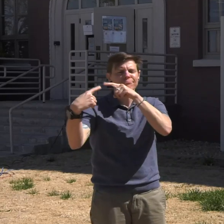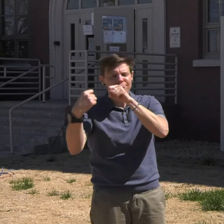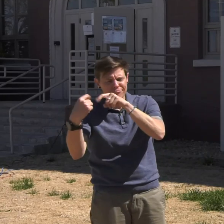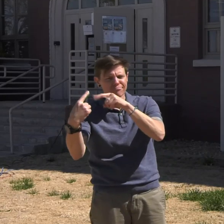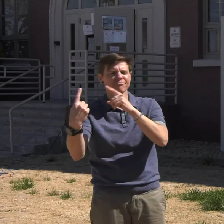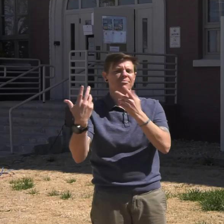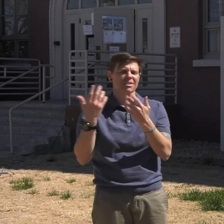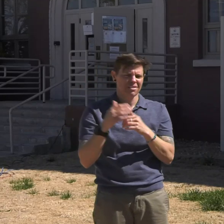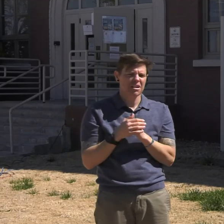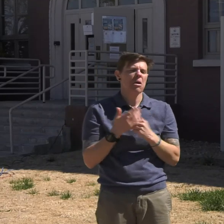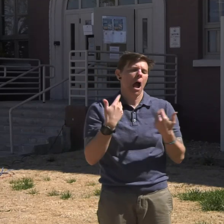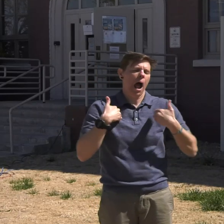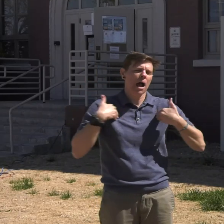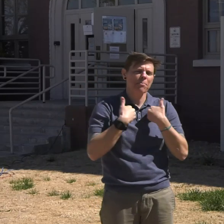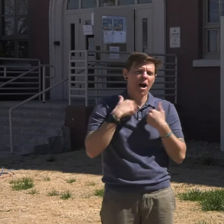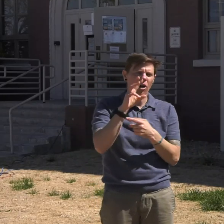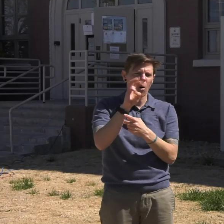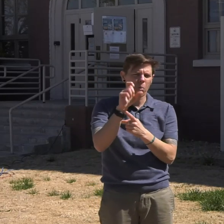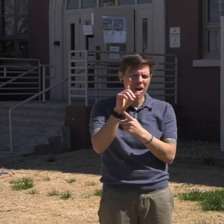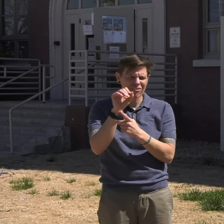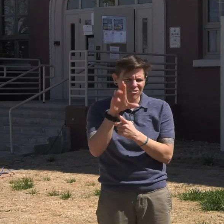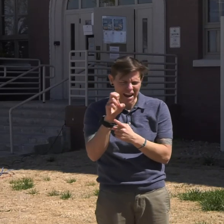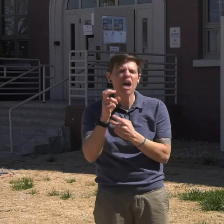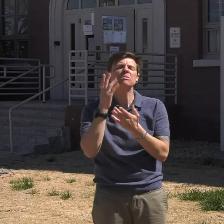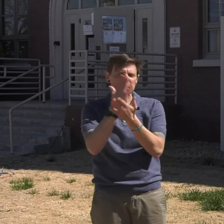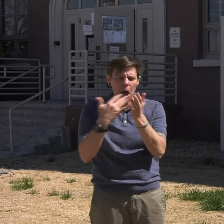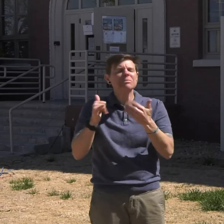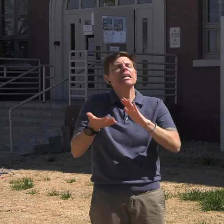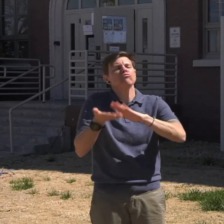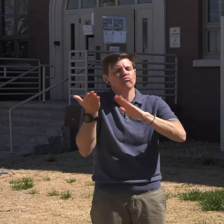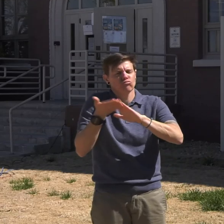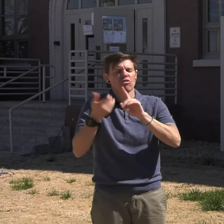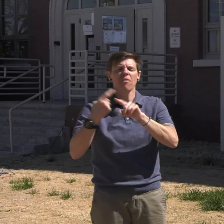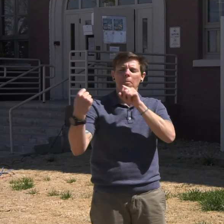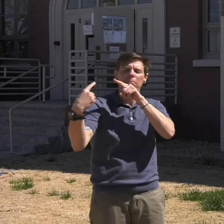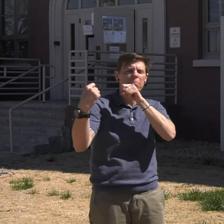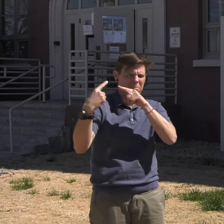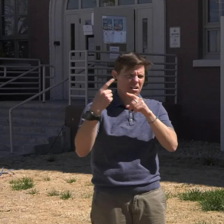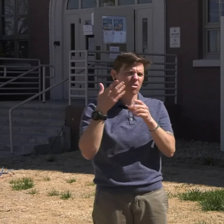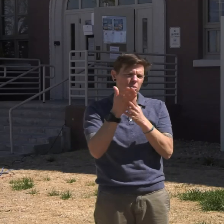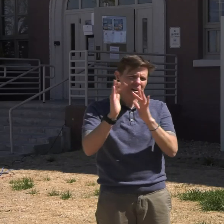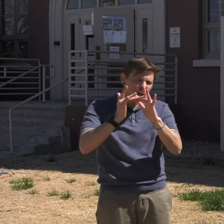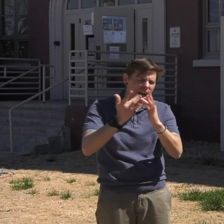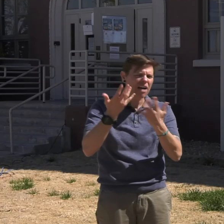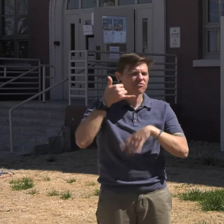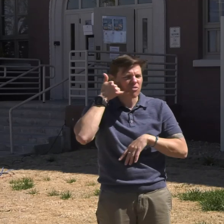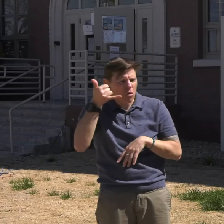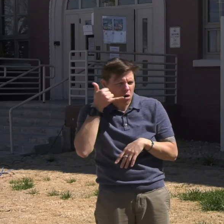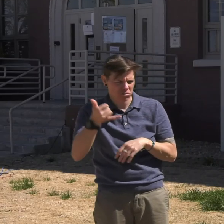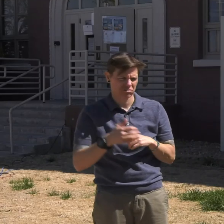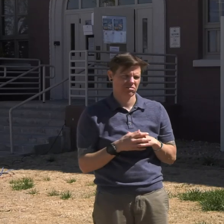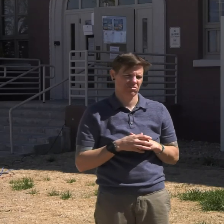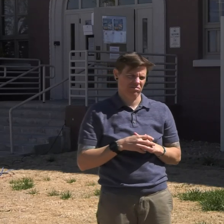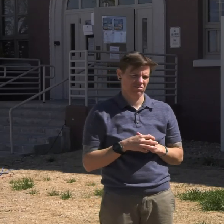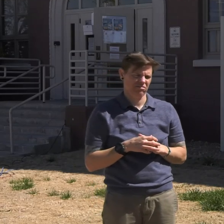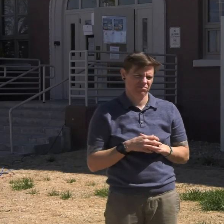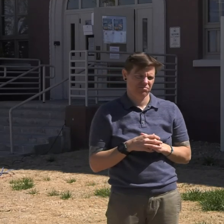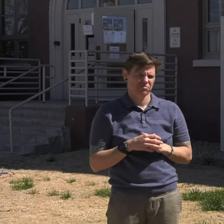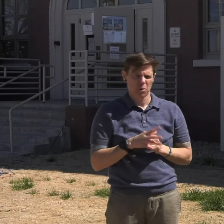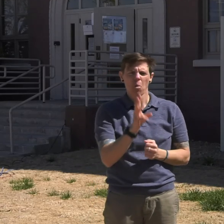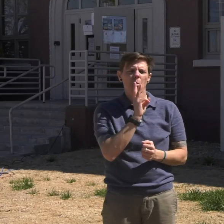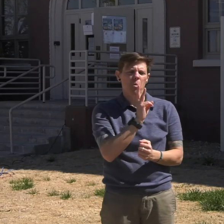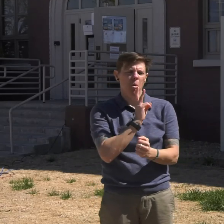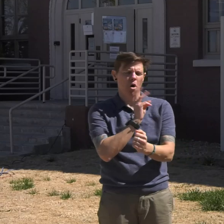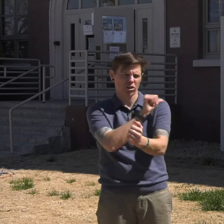environmental health. We're going to try and do remote hearings as much as we can. The City of Albuquerque Water Authority is temporarily closing all